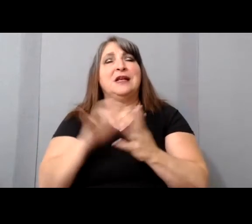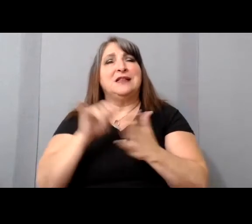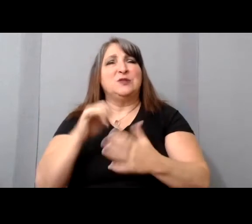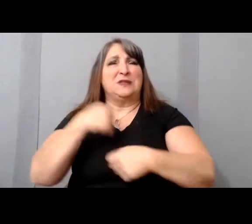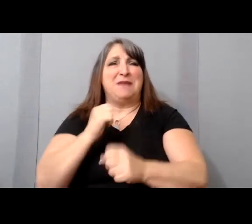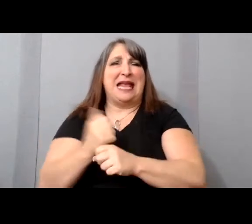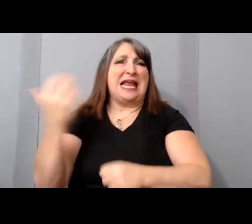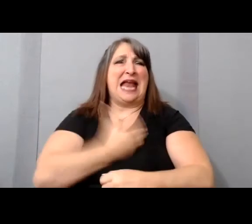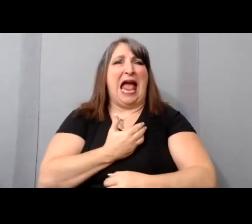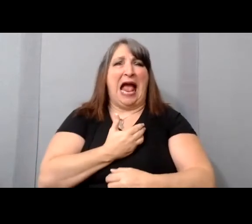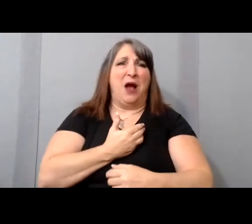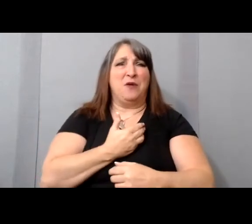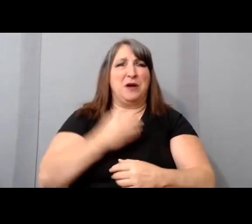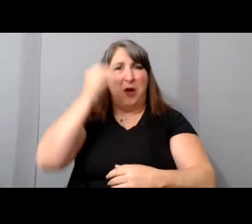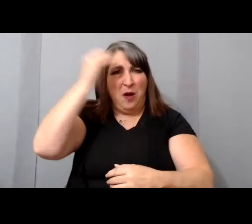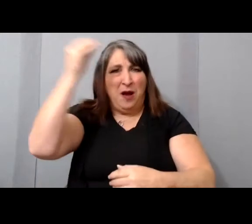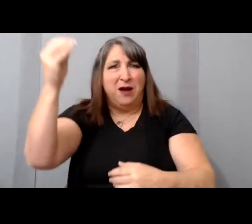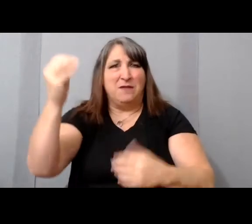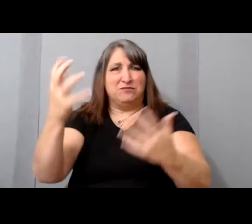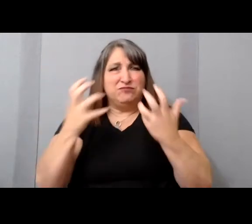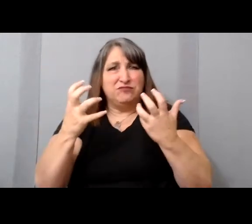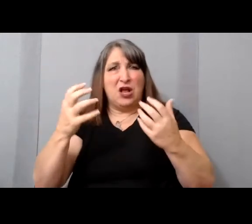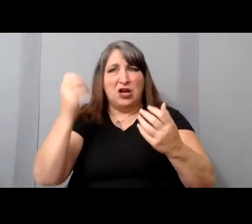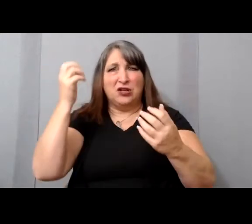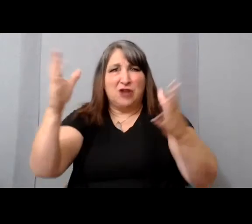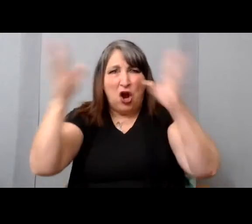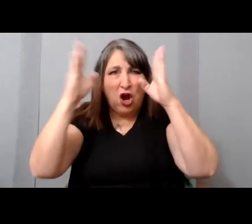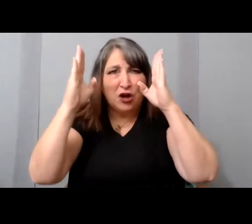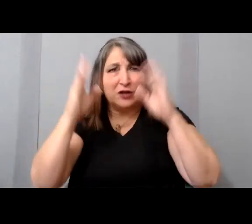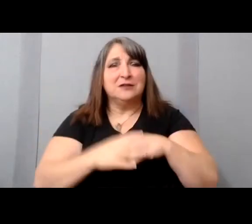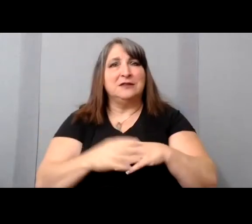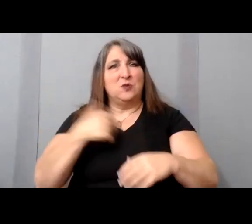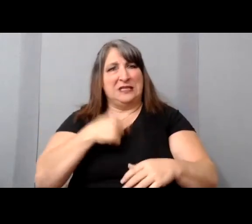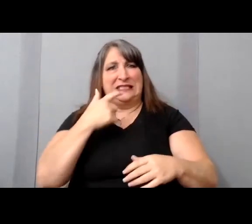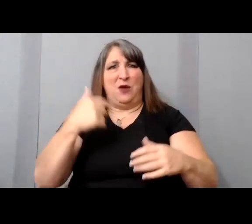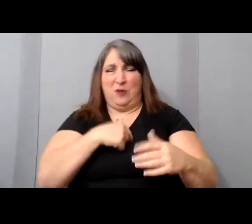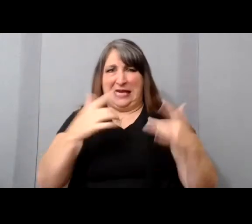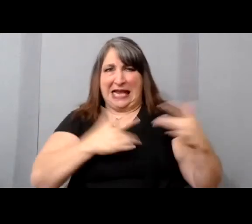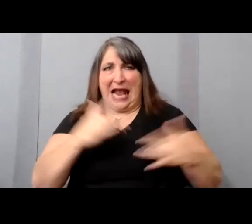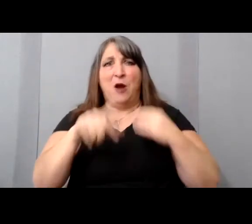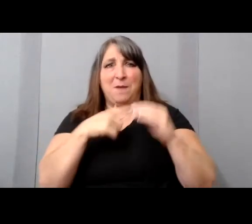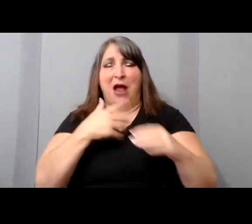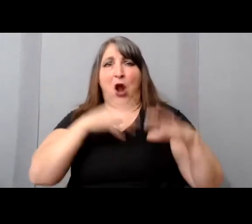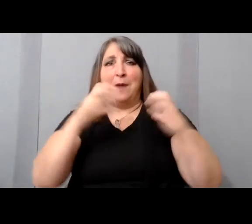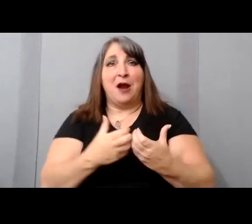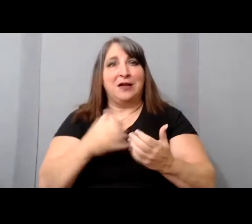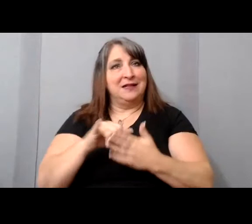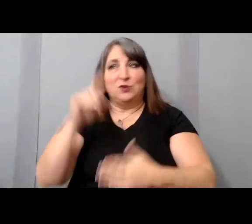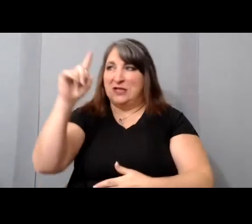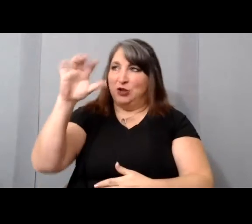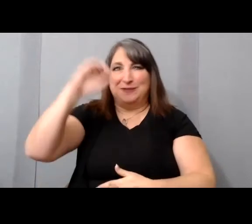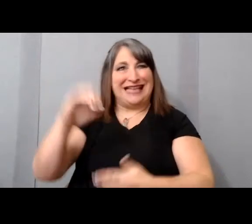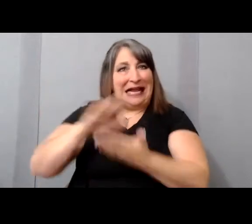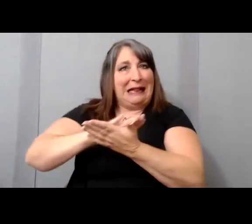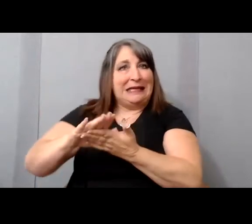heard. And this was about us saying that we care about our party. This was 100% clean money. It was